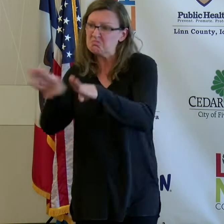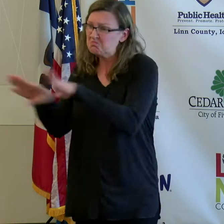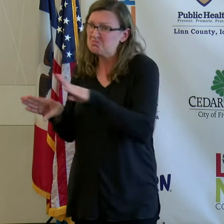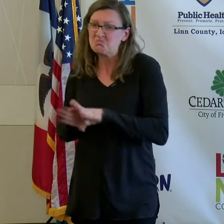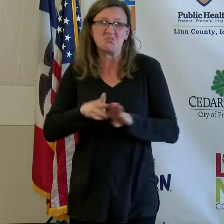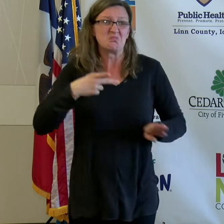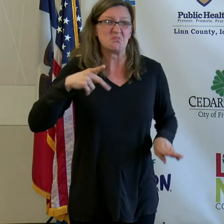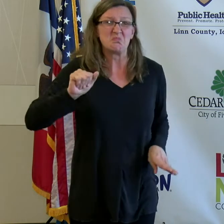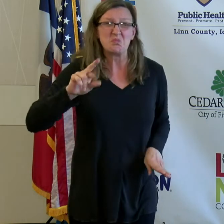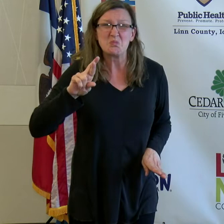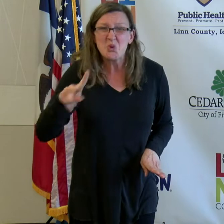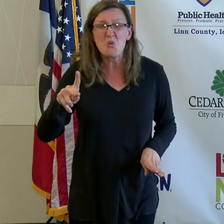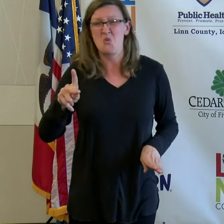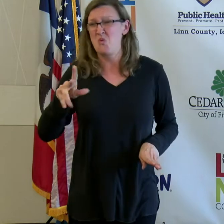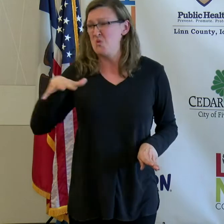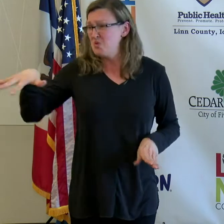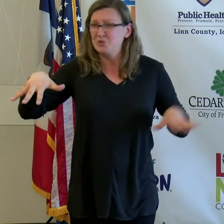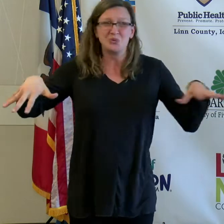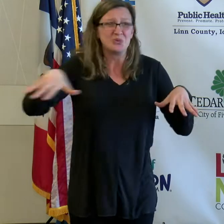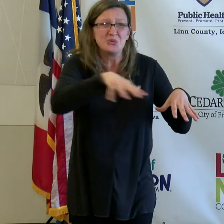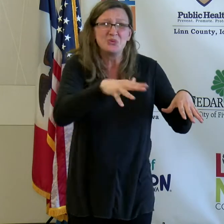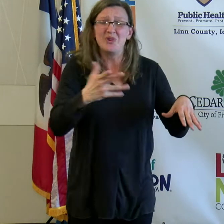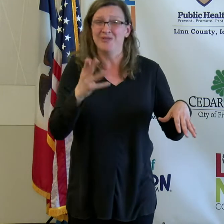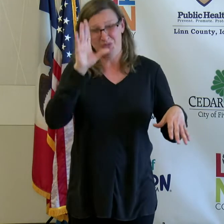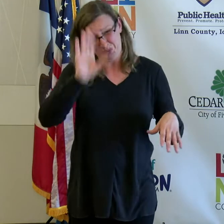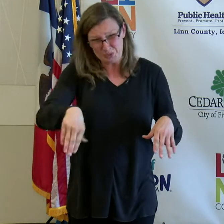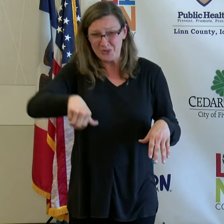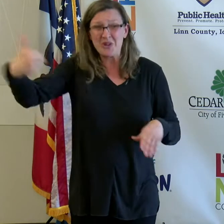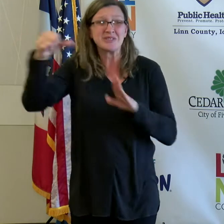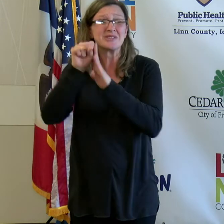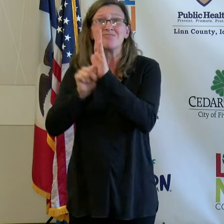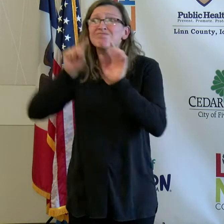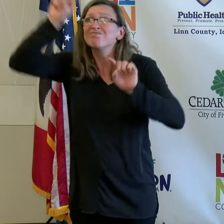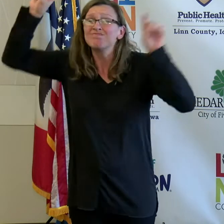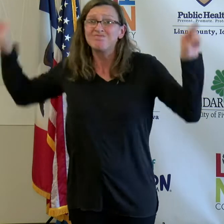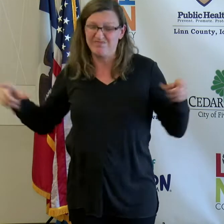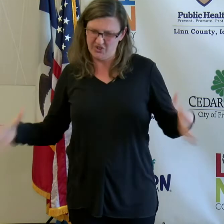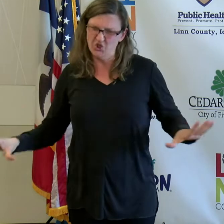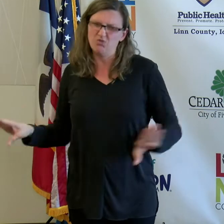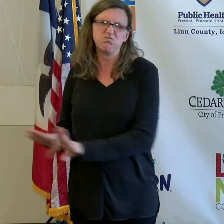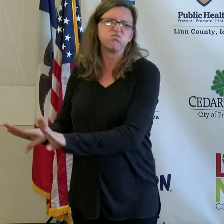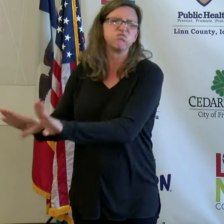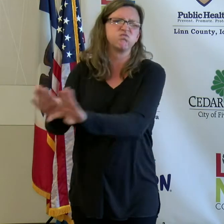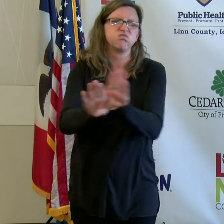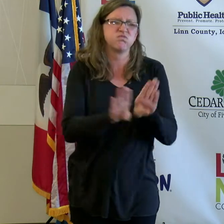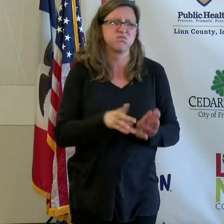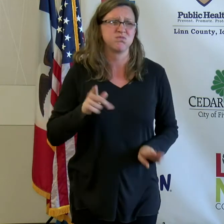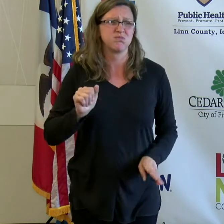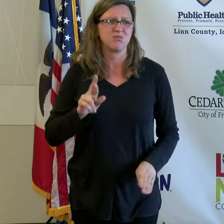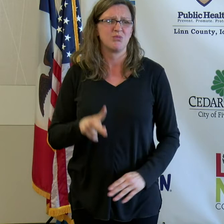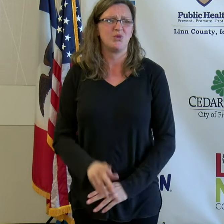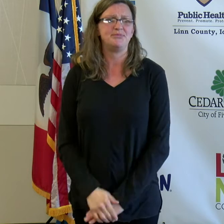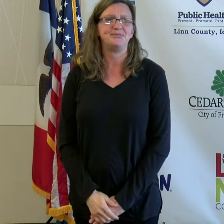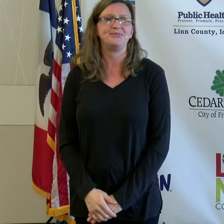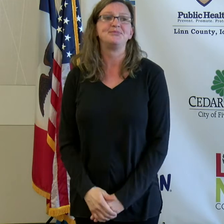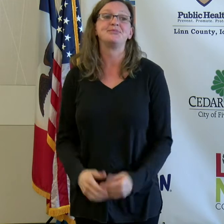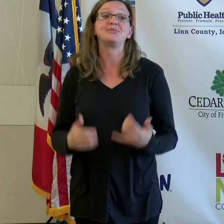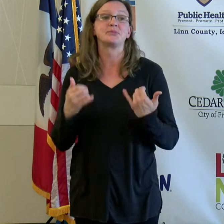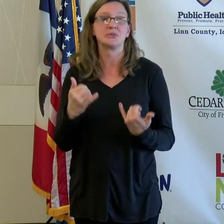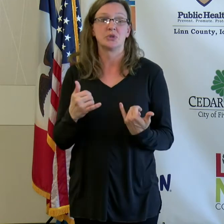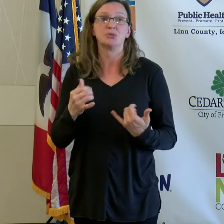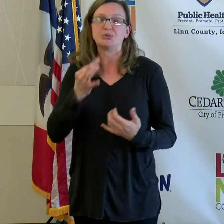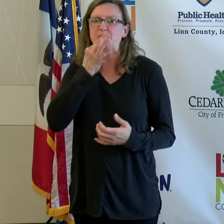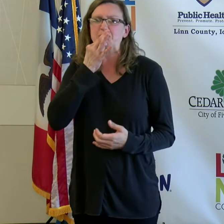Before I turn this over to Chief German and our other community partners, I do want to say how proud I am of